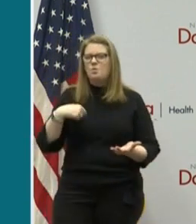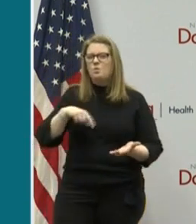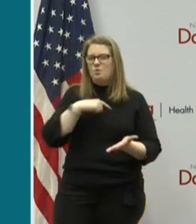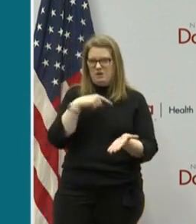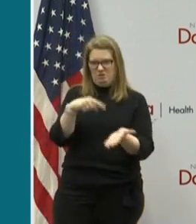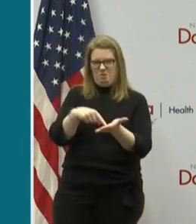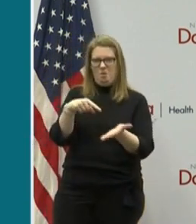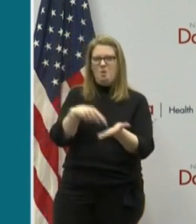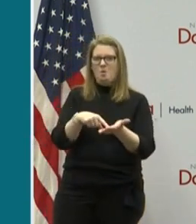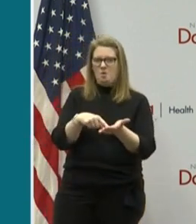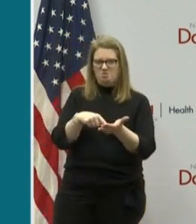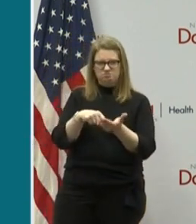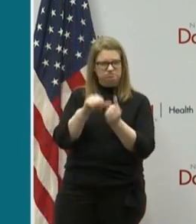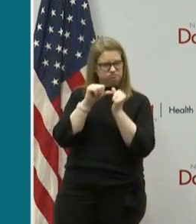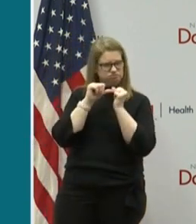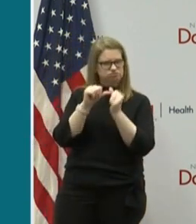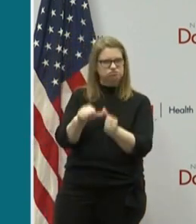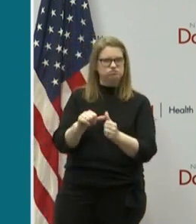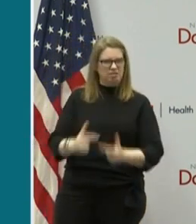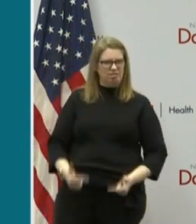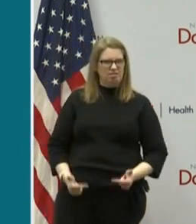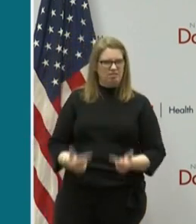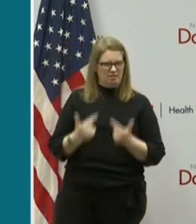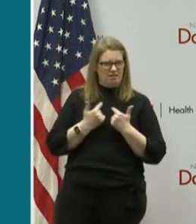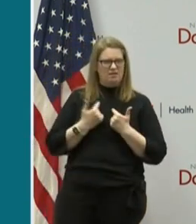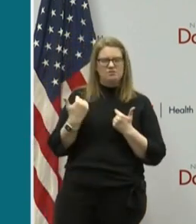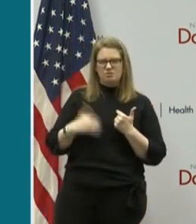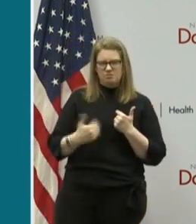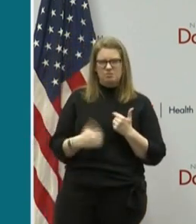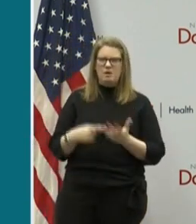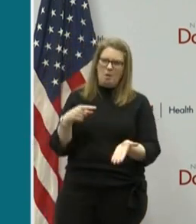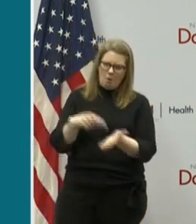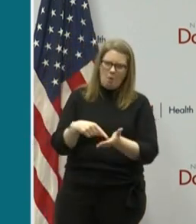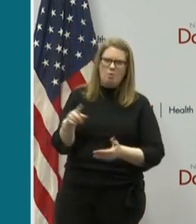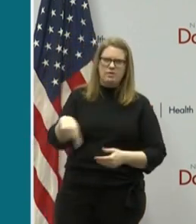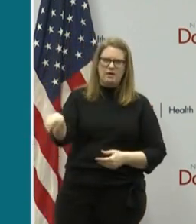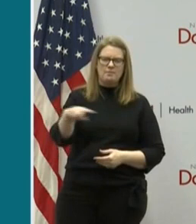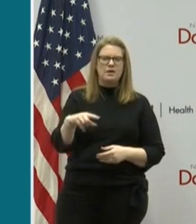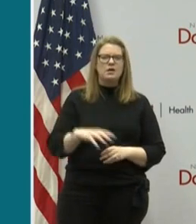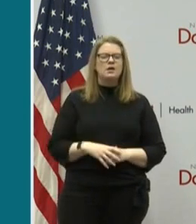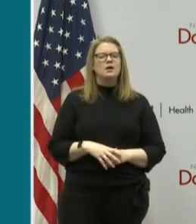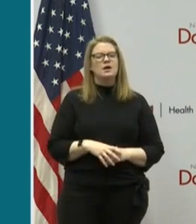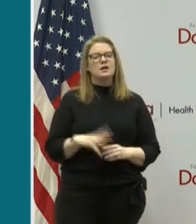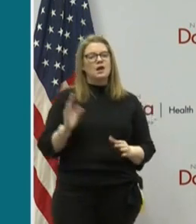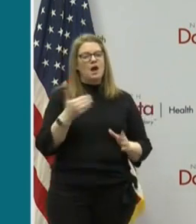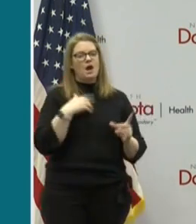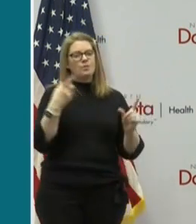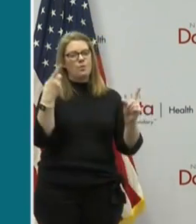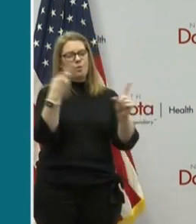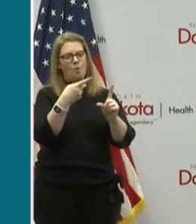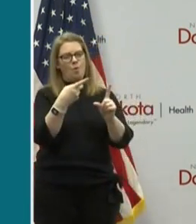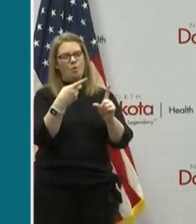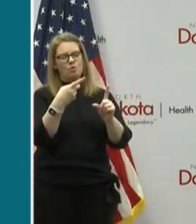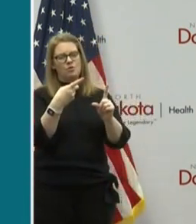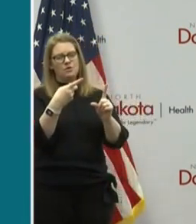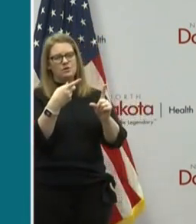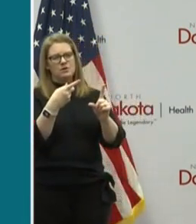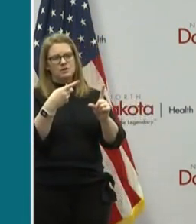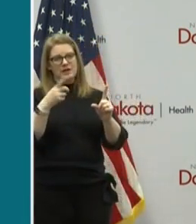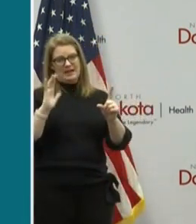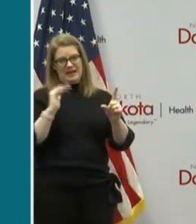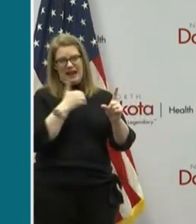to them throughout their lifetime. And the goal that we've talked about here in